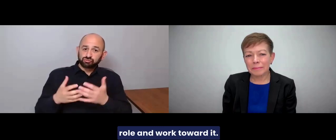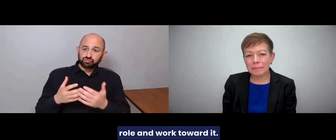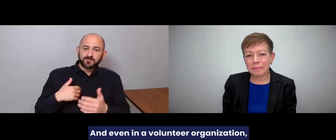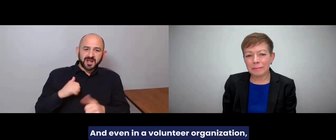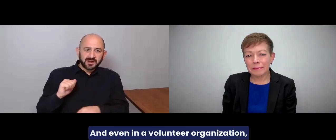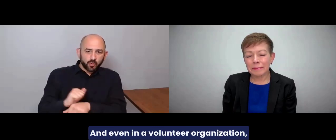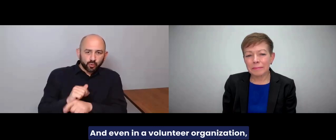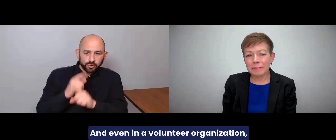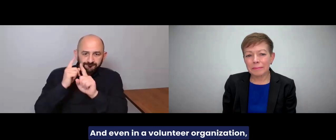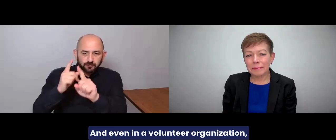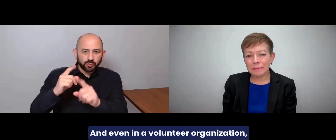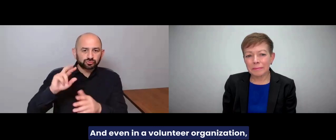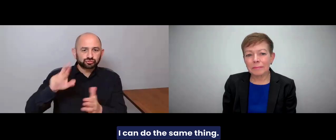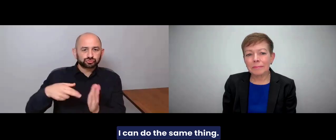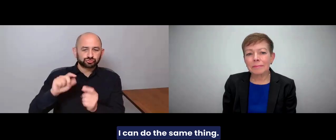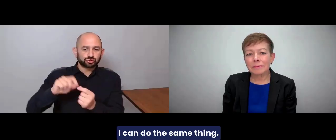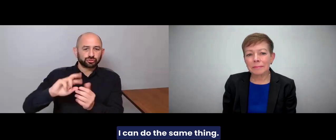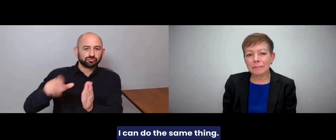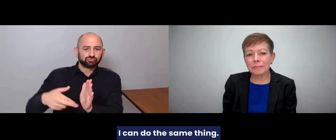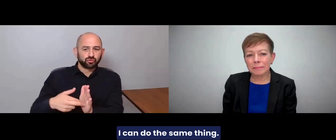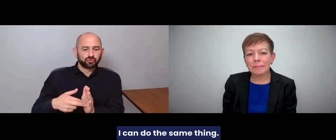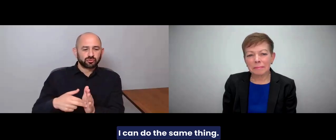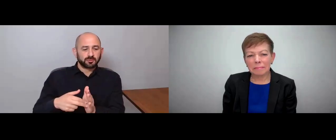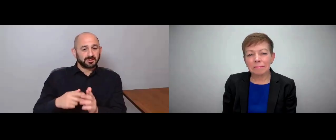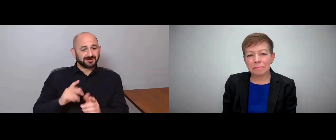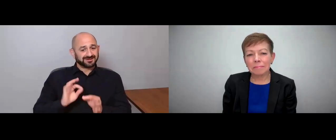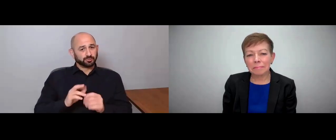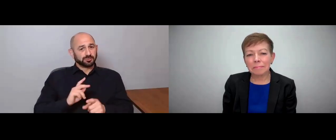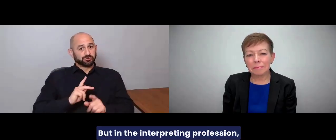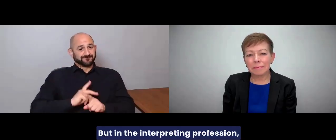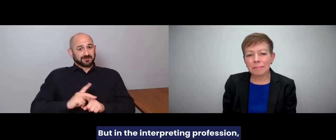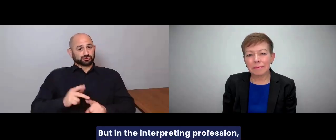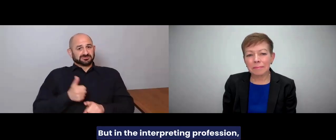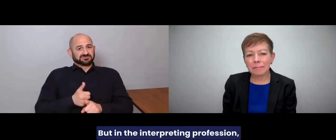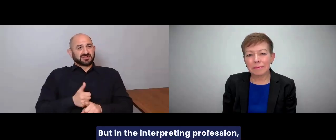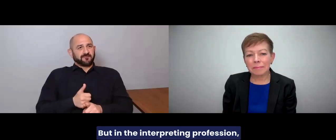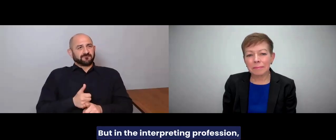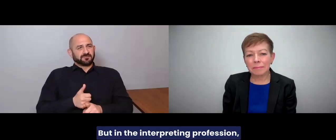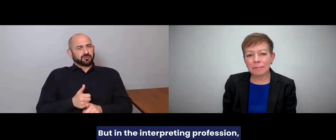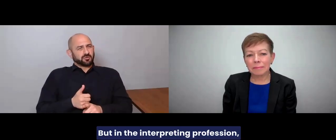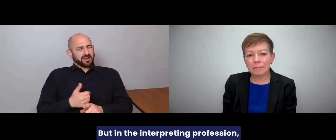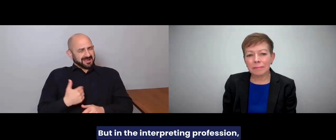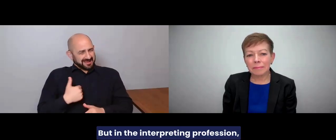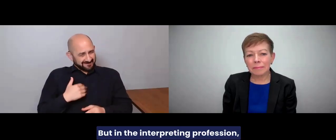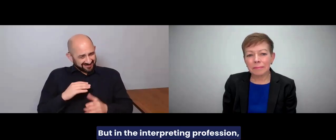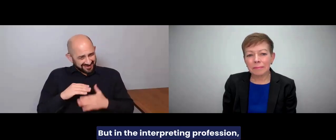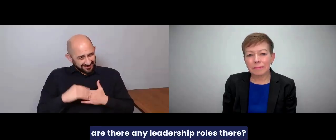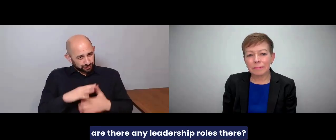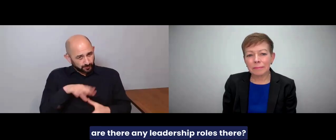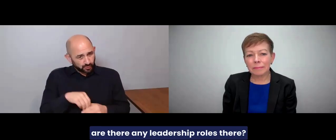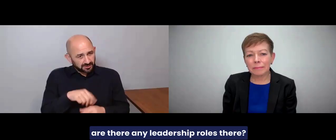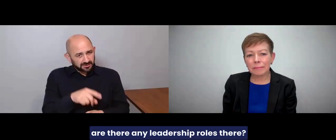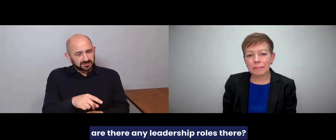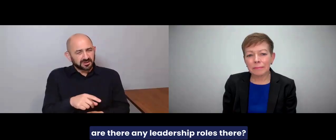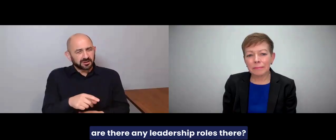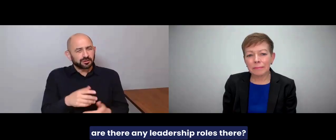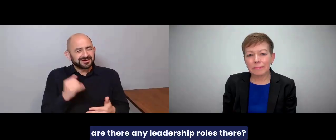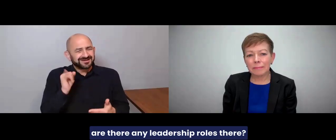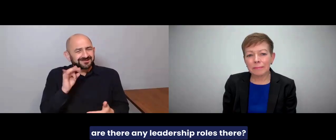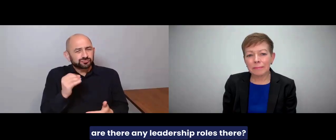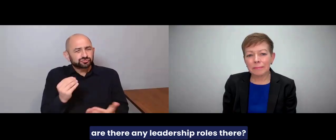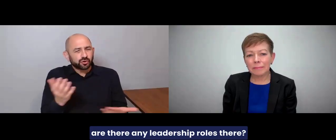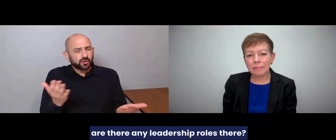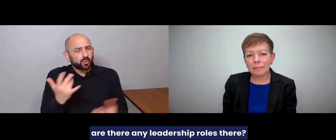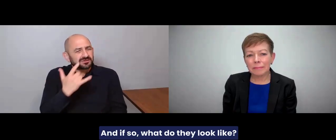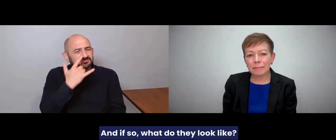it. And even in a volunteer organization, I can do the same thing. But in the interpreting profession, are there any